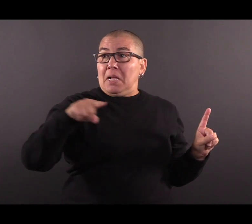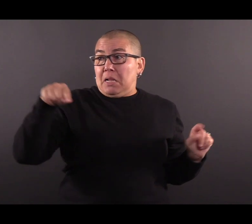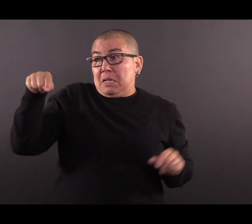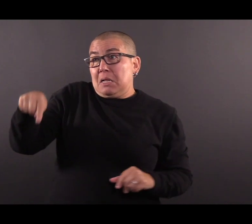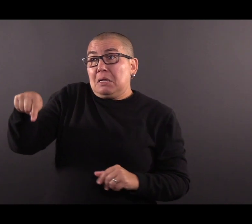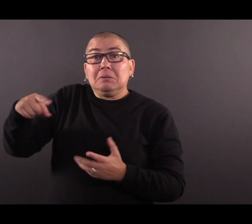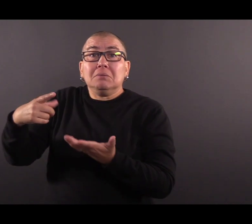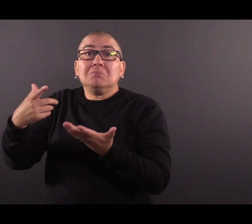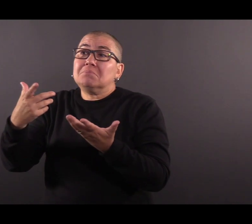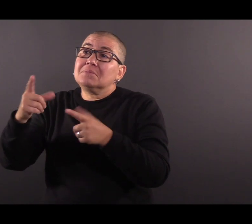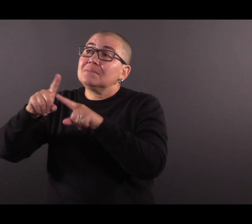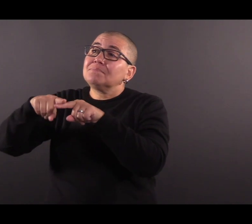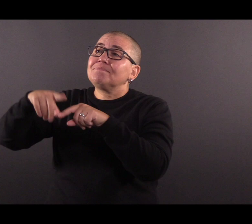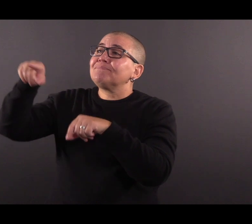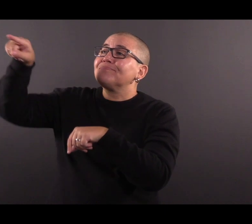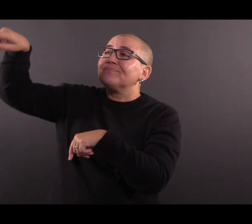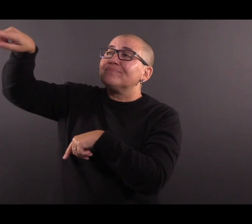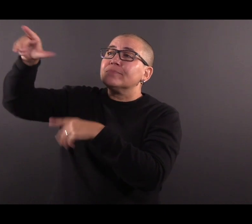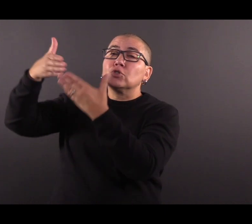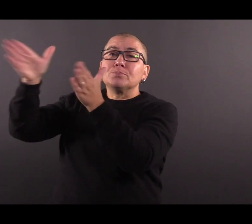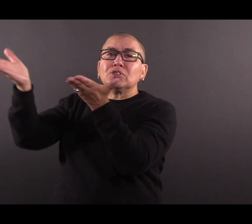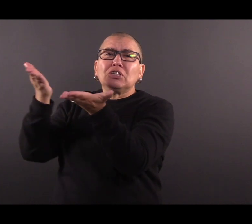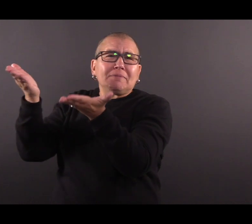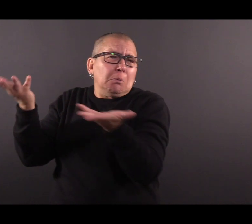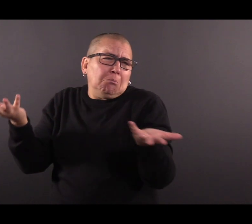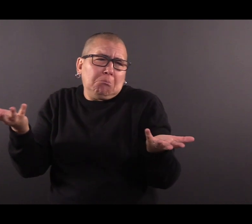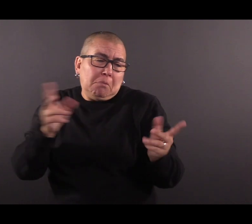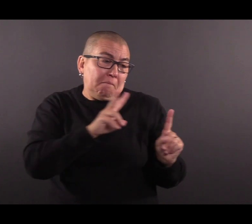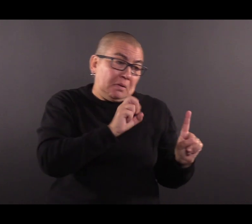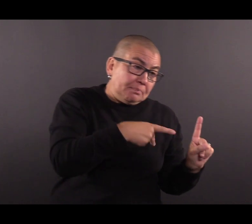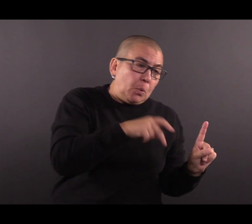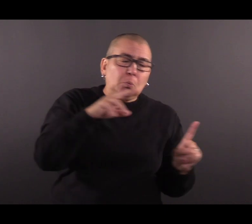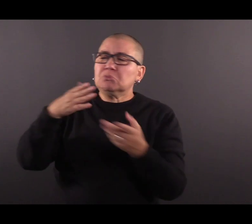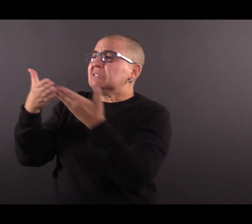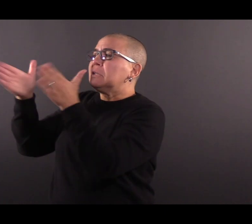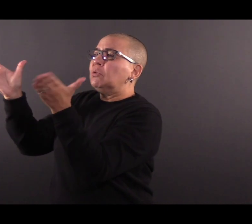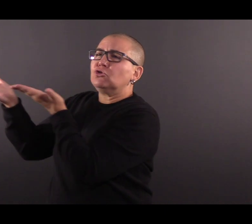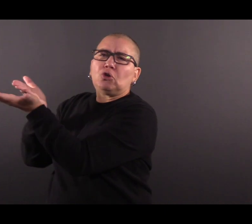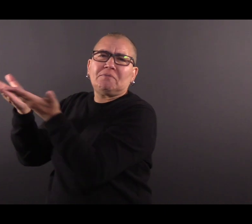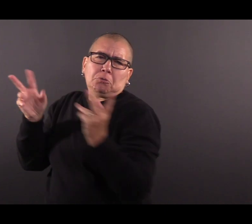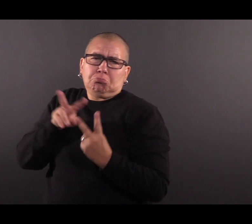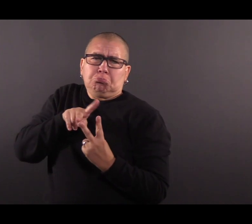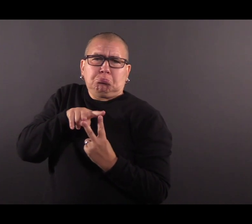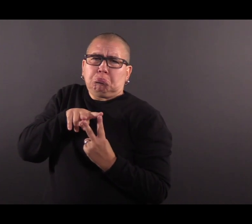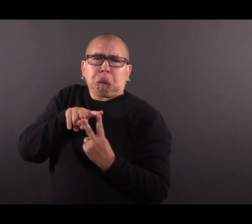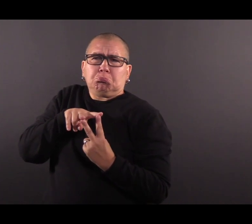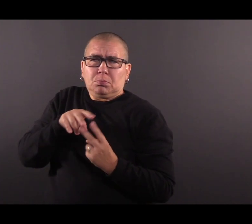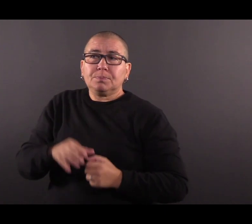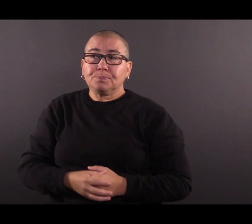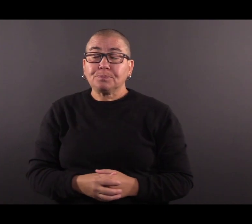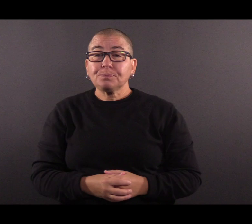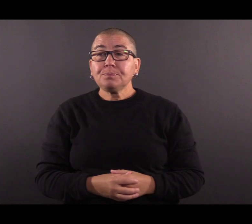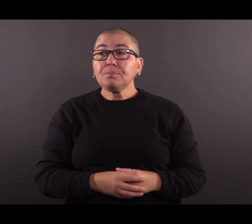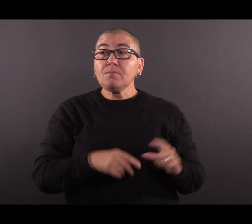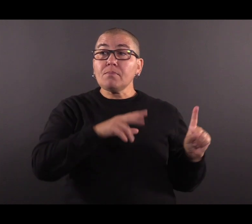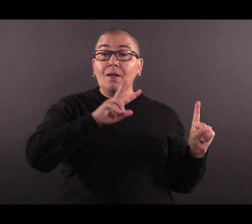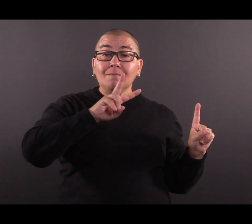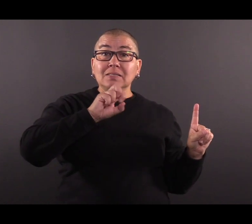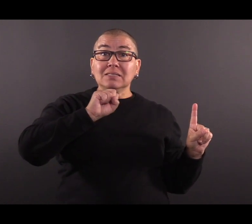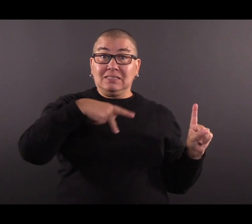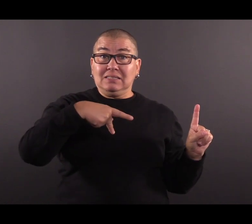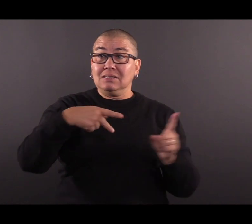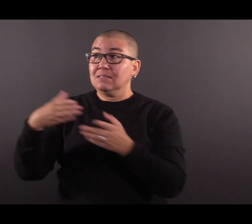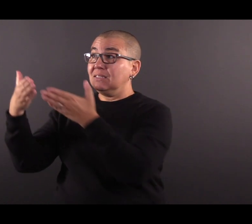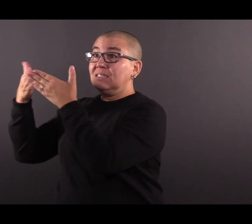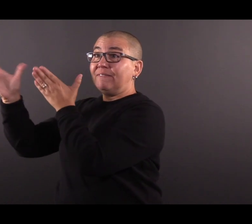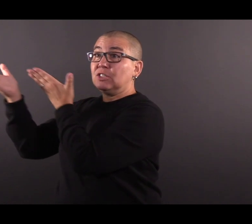a mainstream service provider is the applicant. In some cases, a VSP and a mainstream program providing